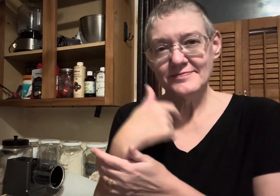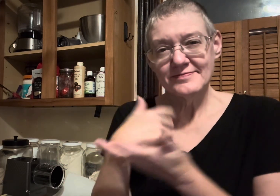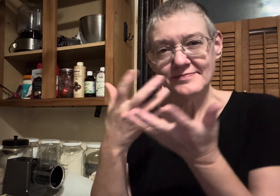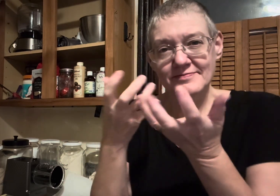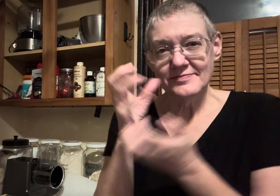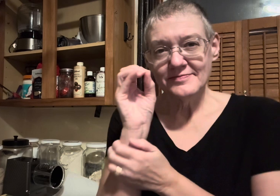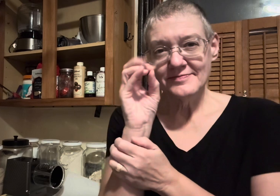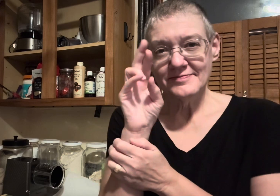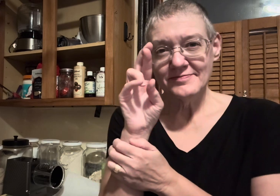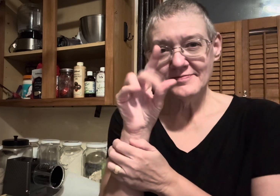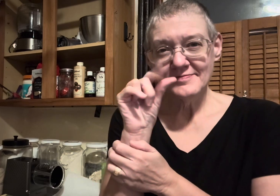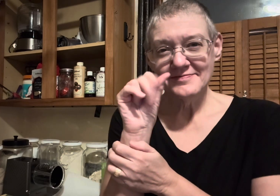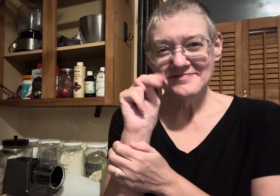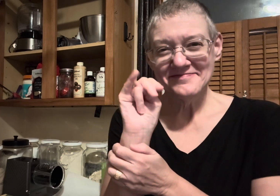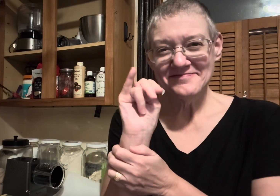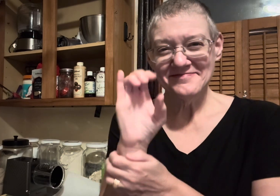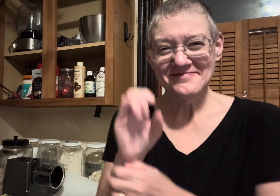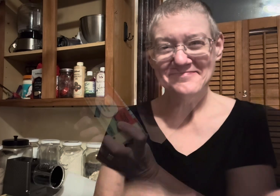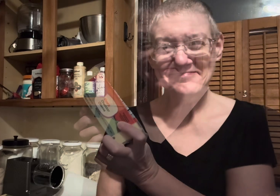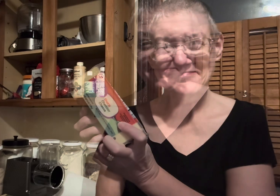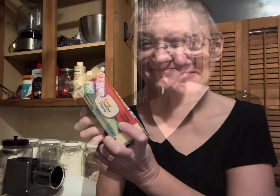because this time I wanted to buy organic.